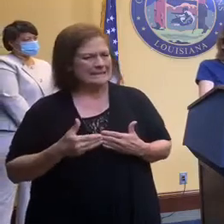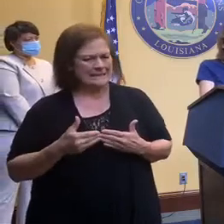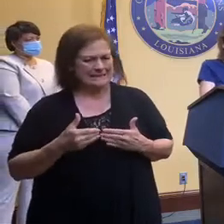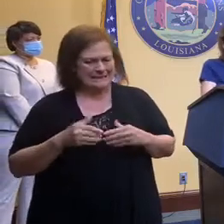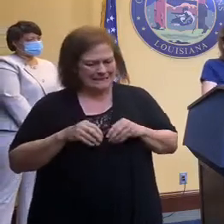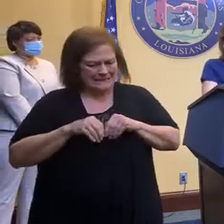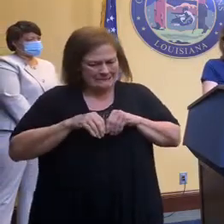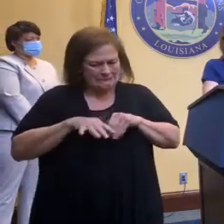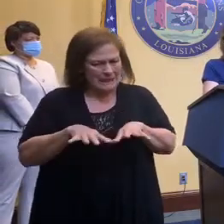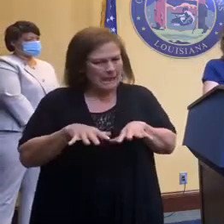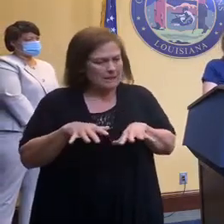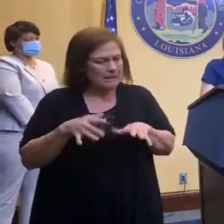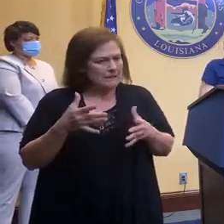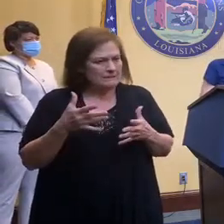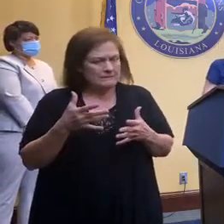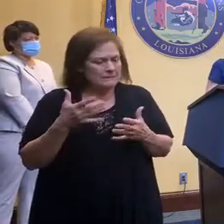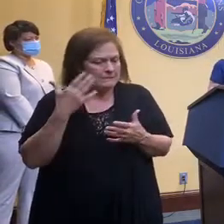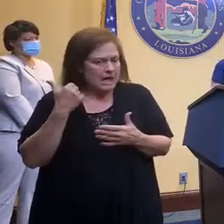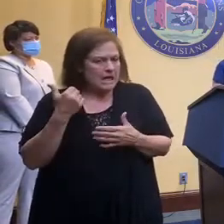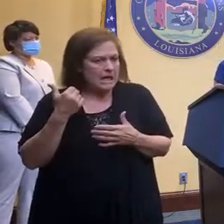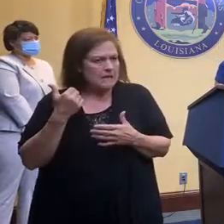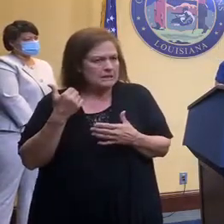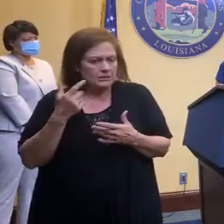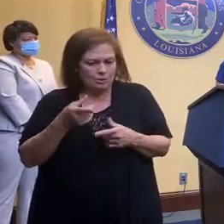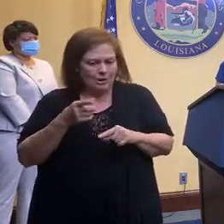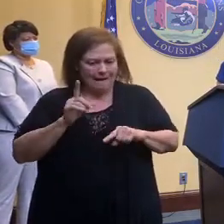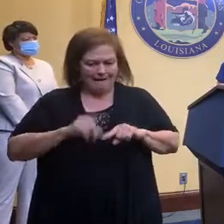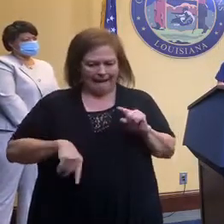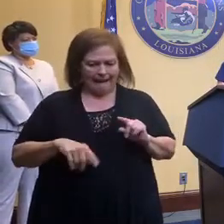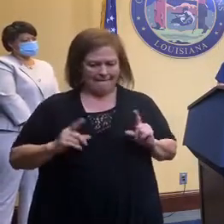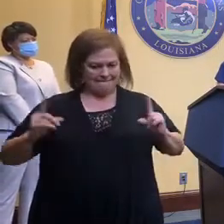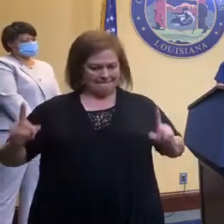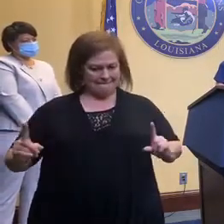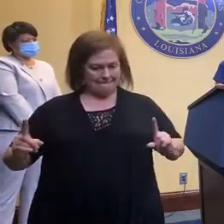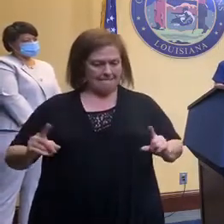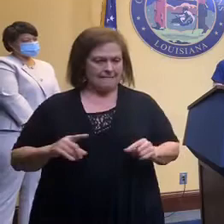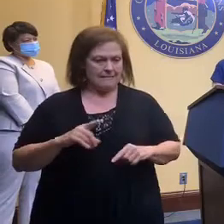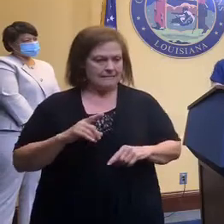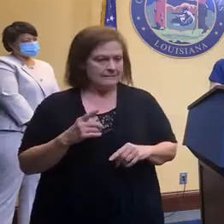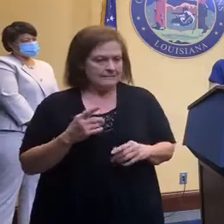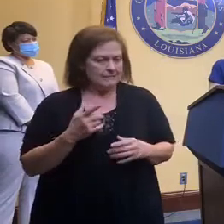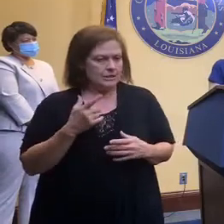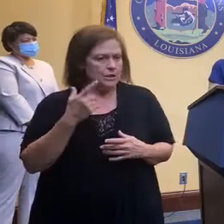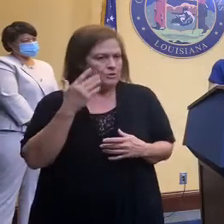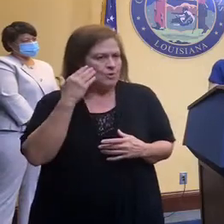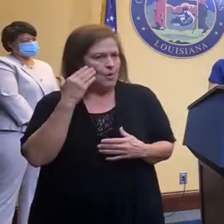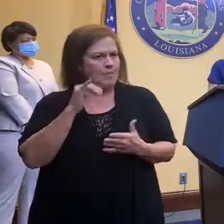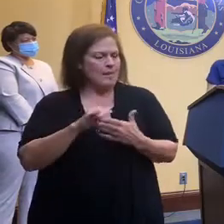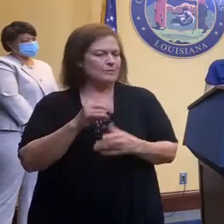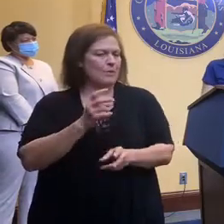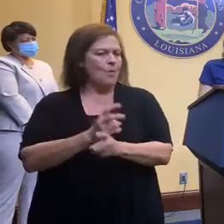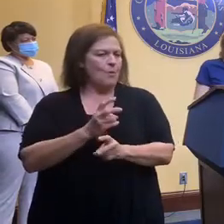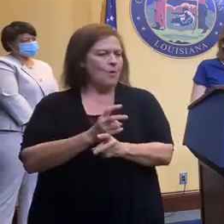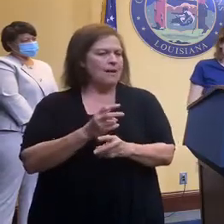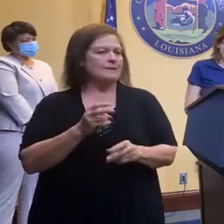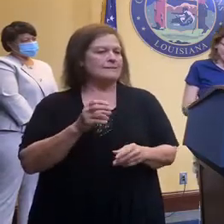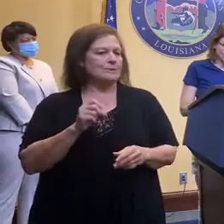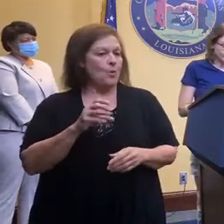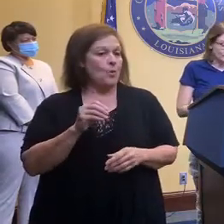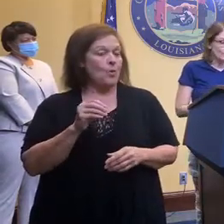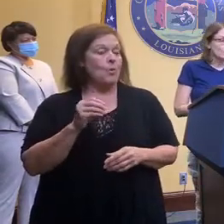reasons, challenging for people to maintain strict physical distancing and mask wearing, we know the risk of transmission is